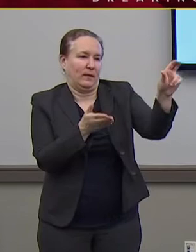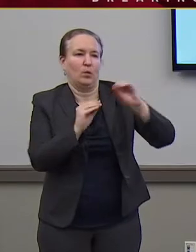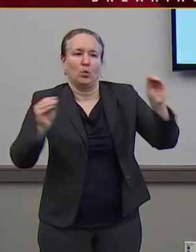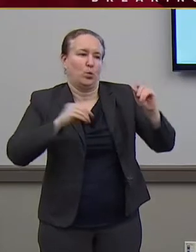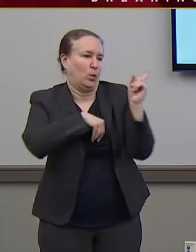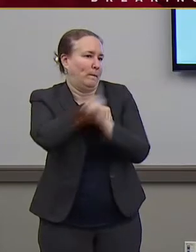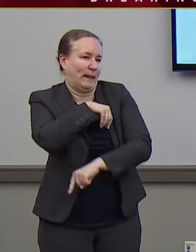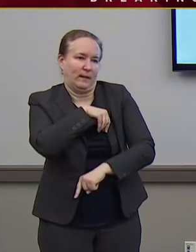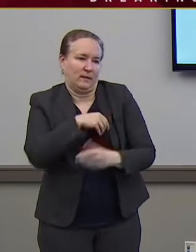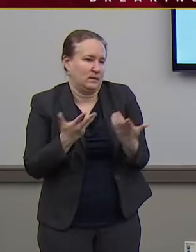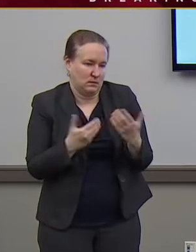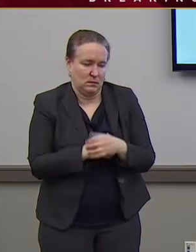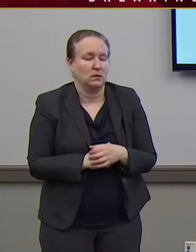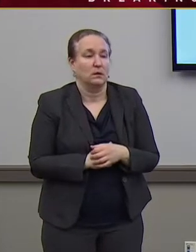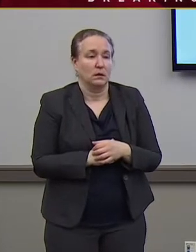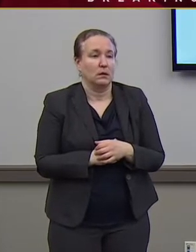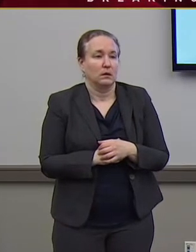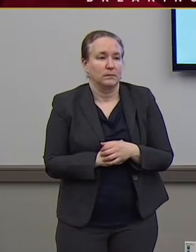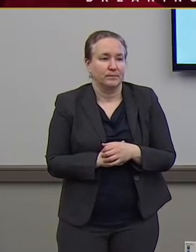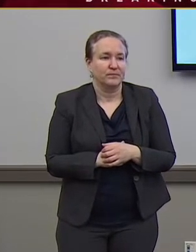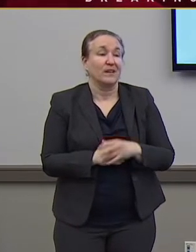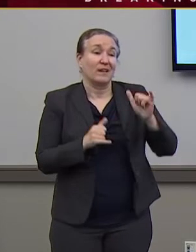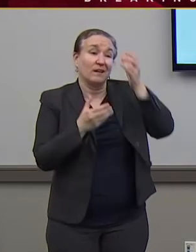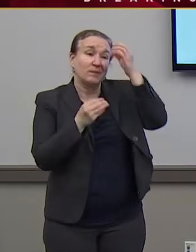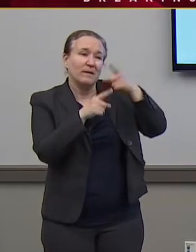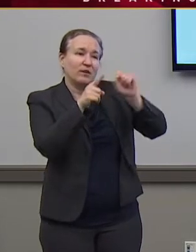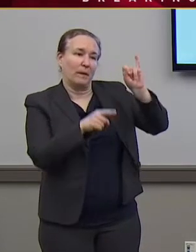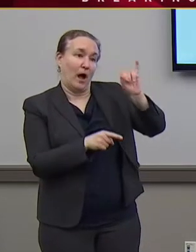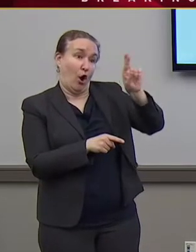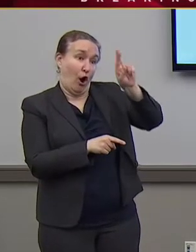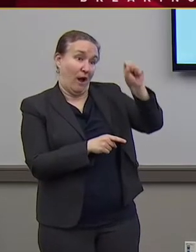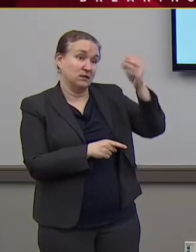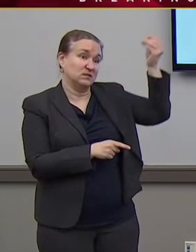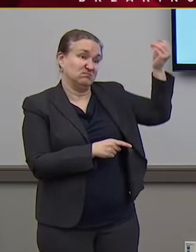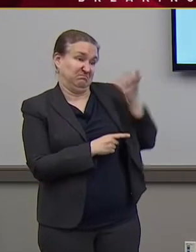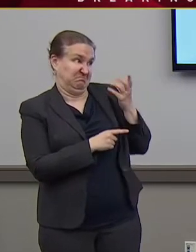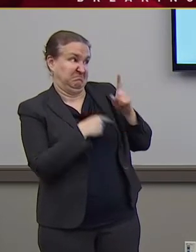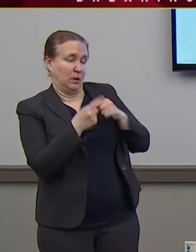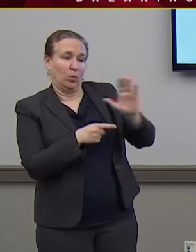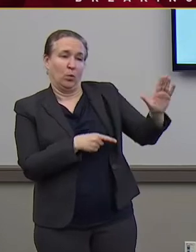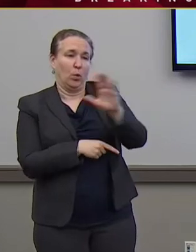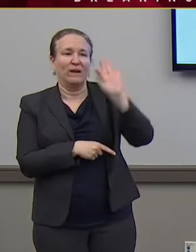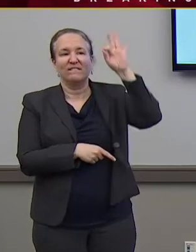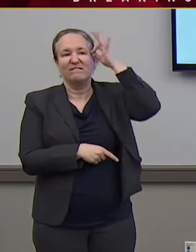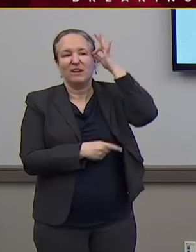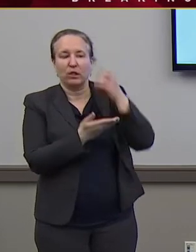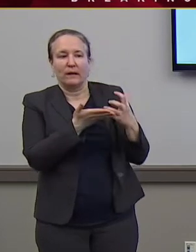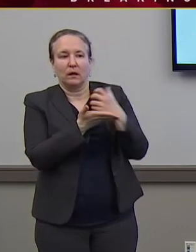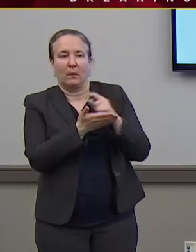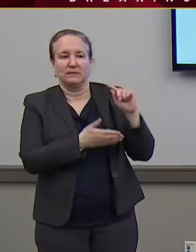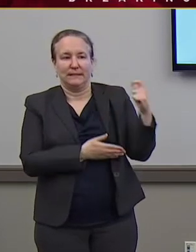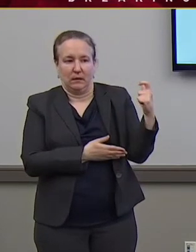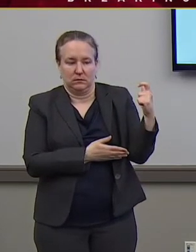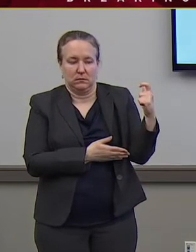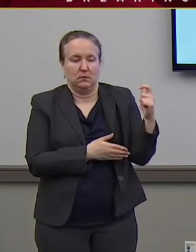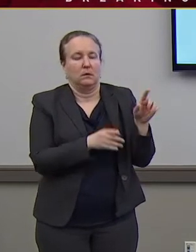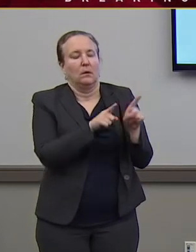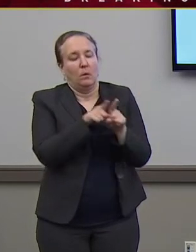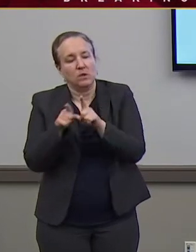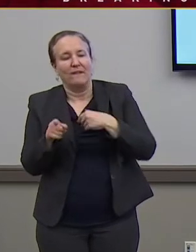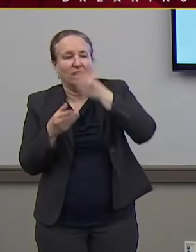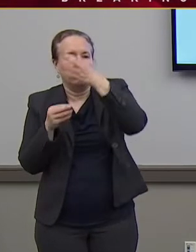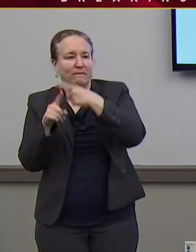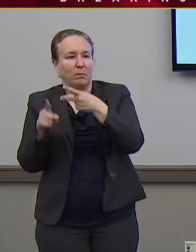penalty. That was information from the IRS regarding your federal income tax filings. I also have some information from